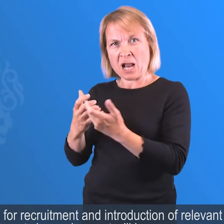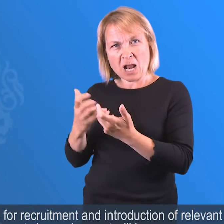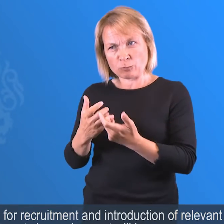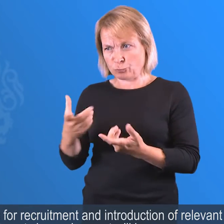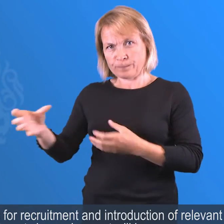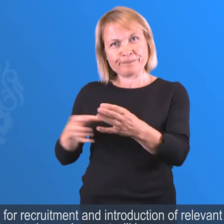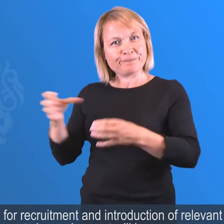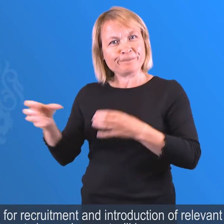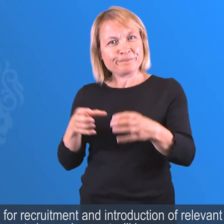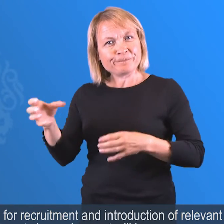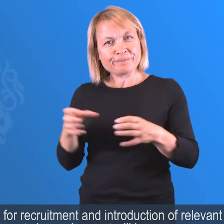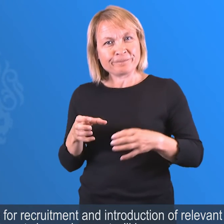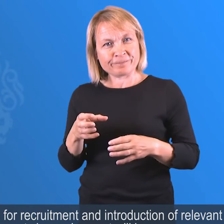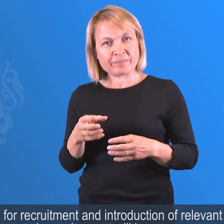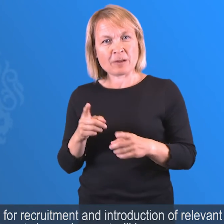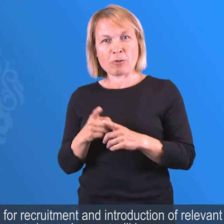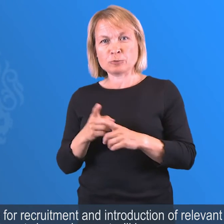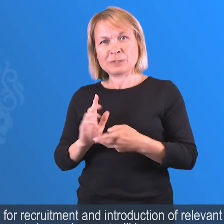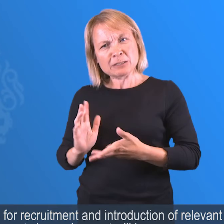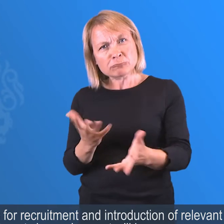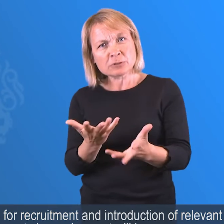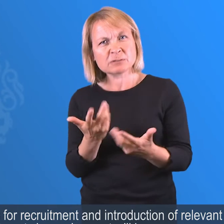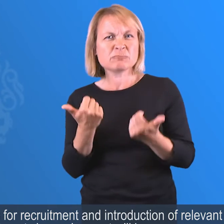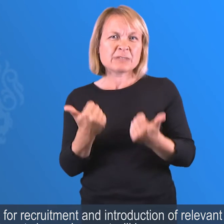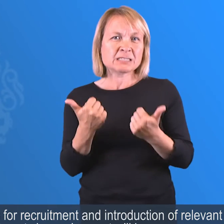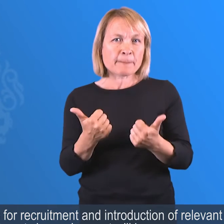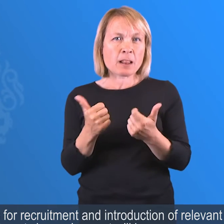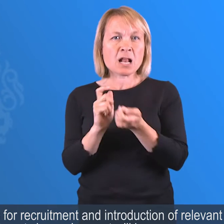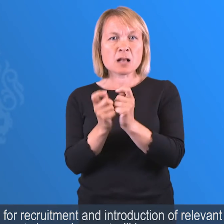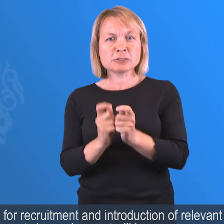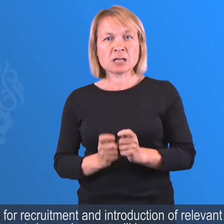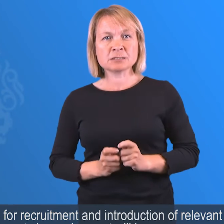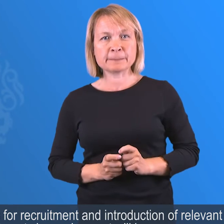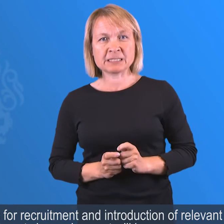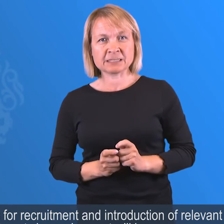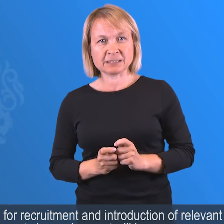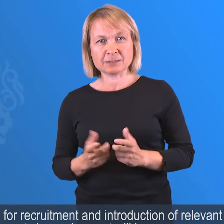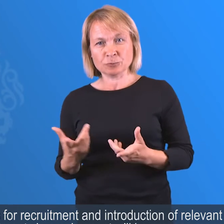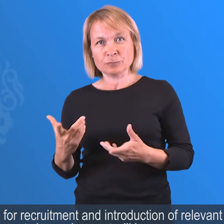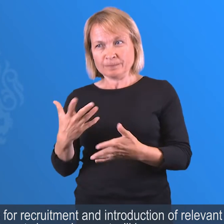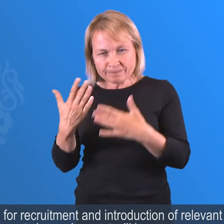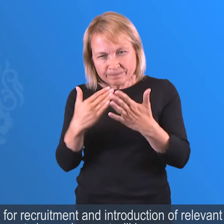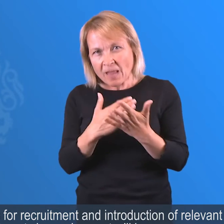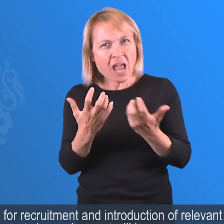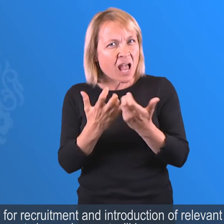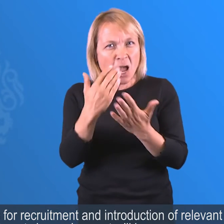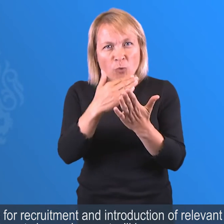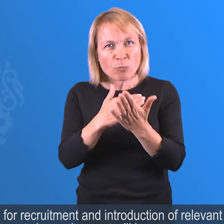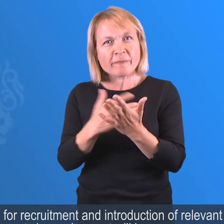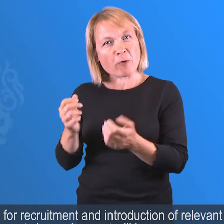and proposals for recruitment and introduction of relevant reasonable adjustments in employment will be process mapped.